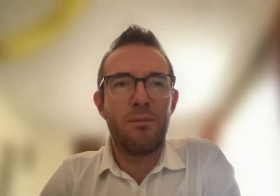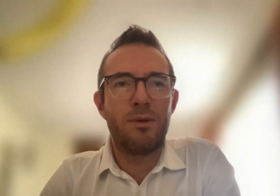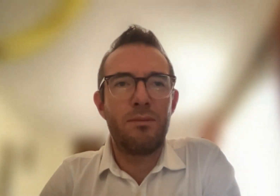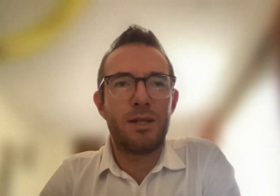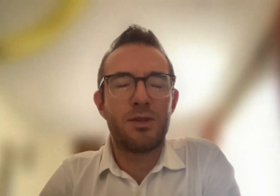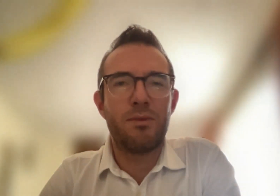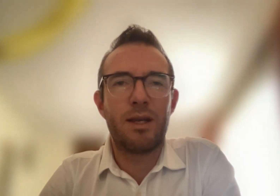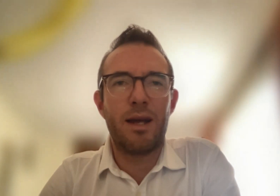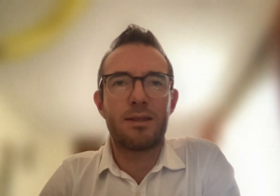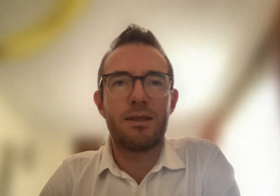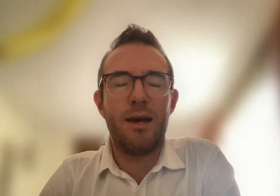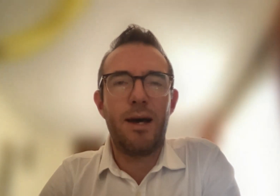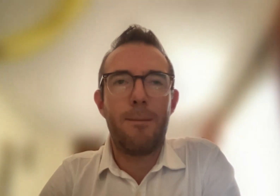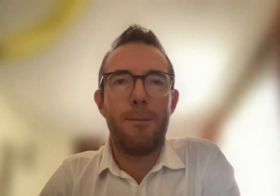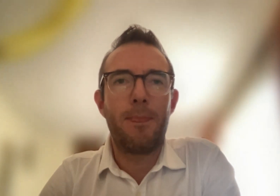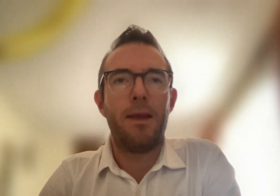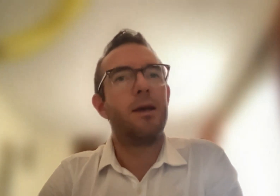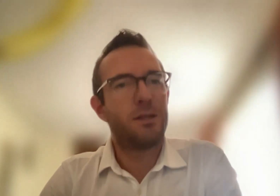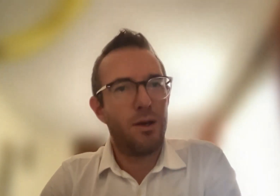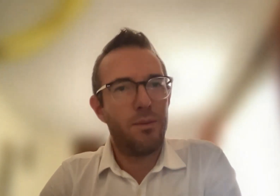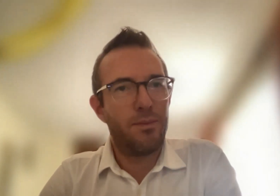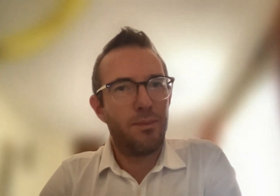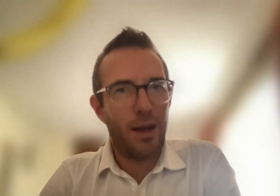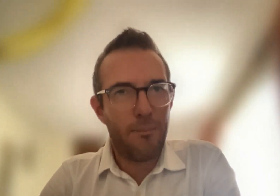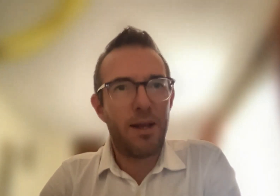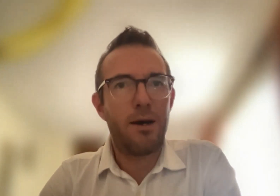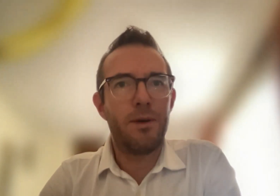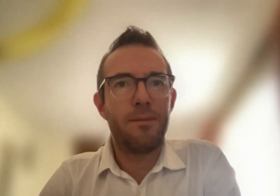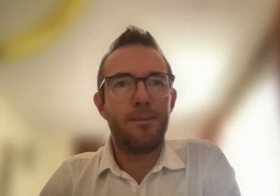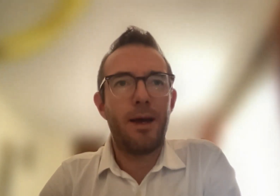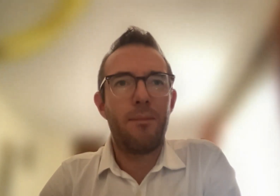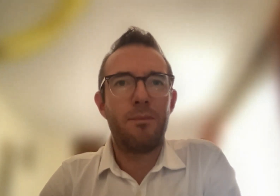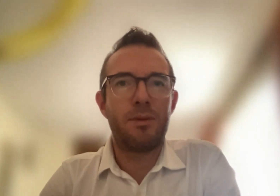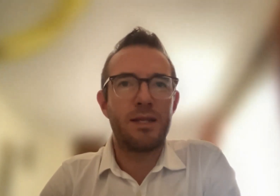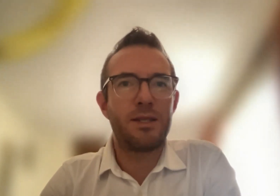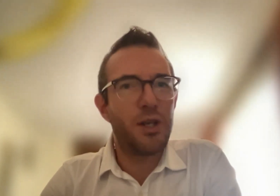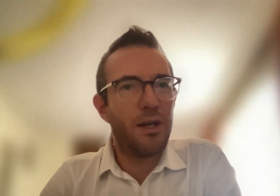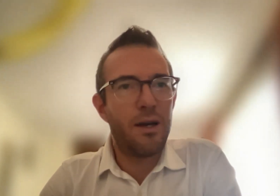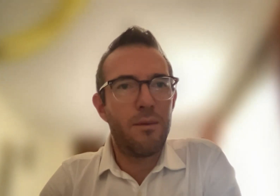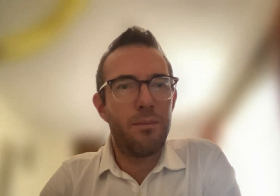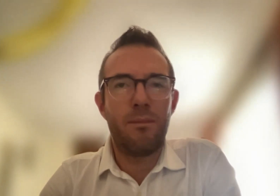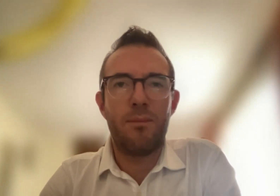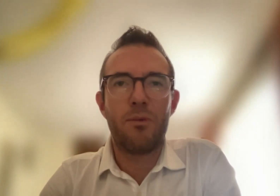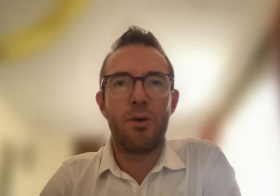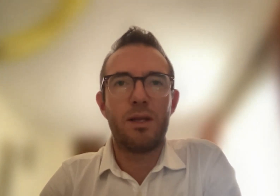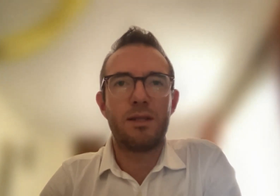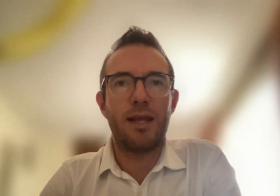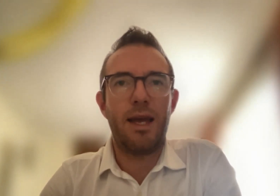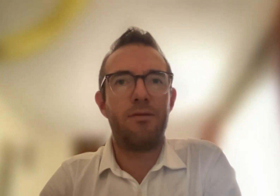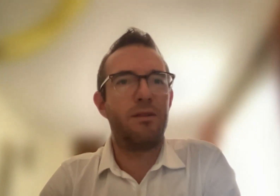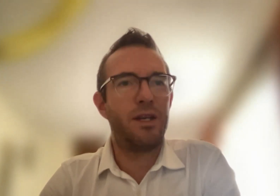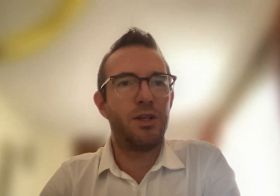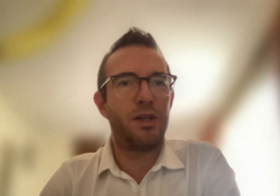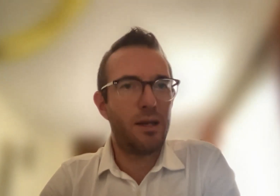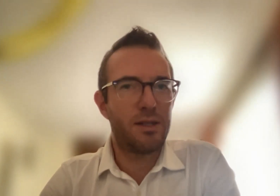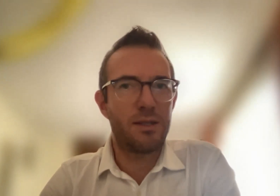Hope you managed to reconnect. So I'm Ben Hardman. I'm representing GDI Hub, and my role is